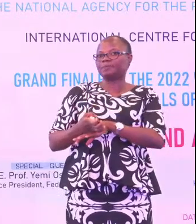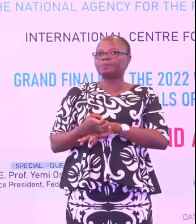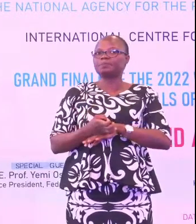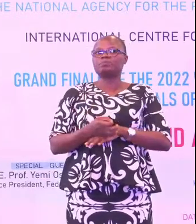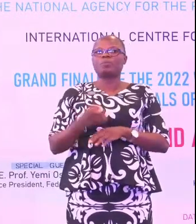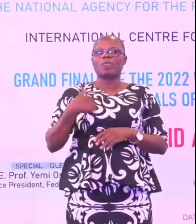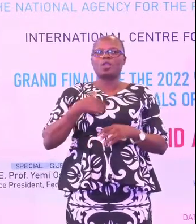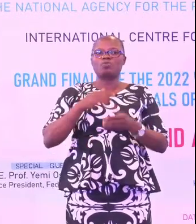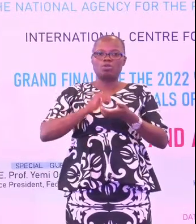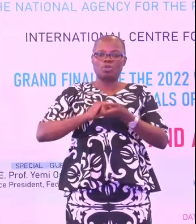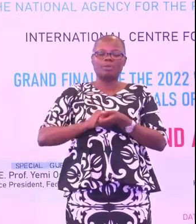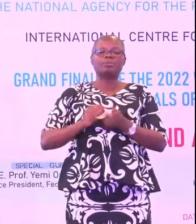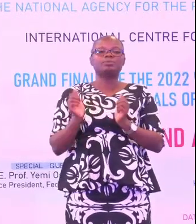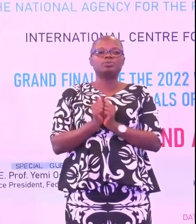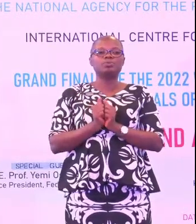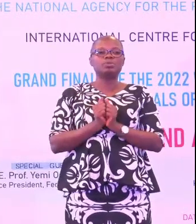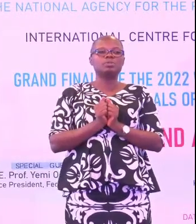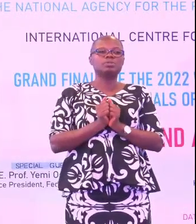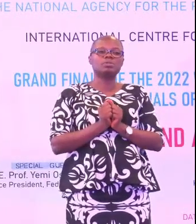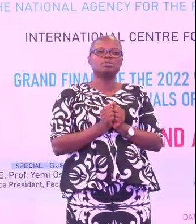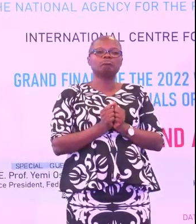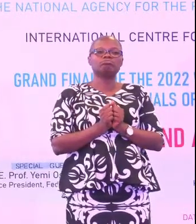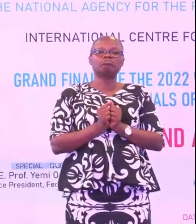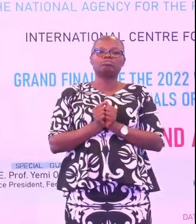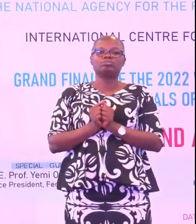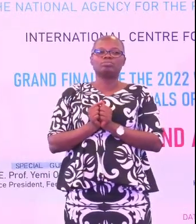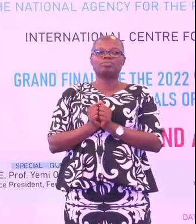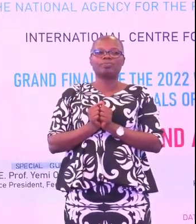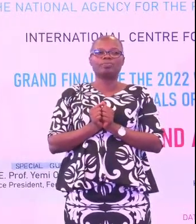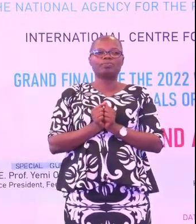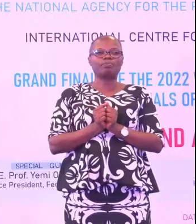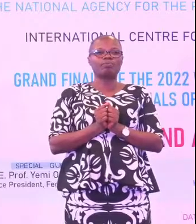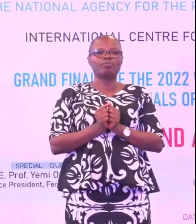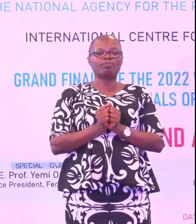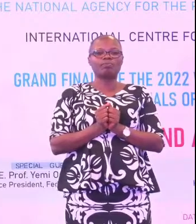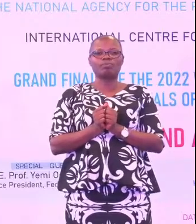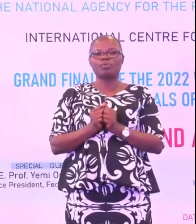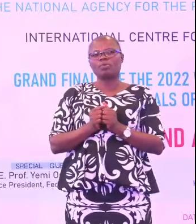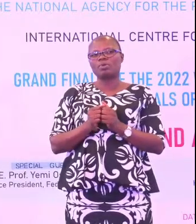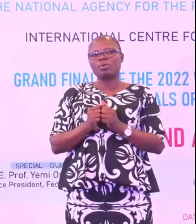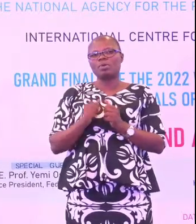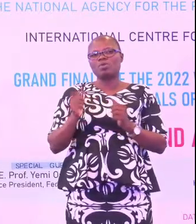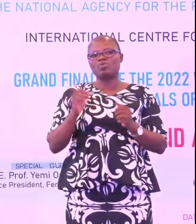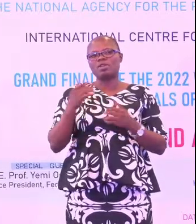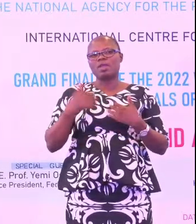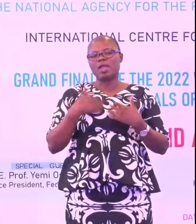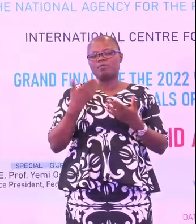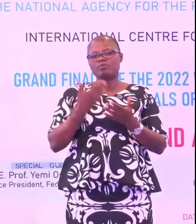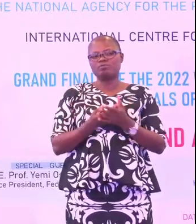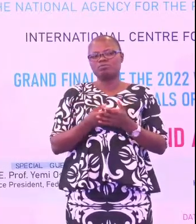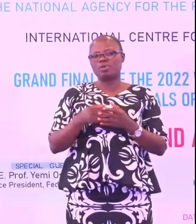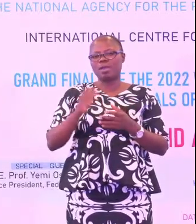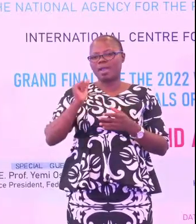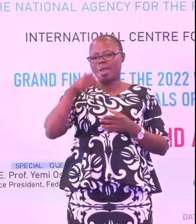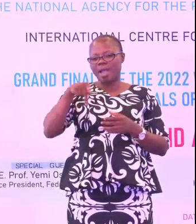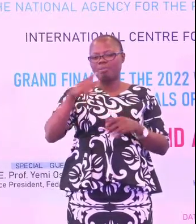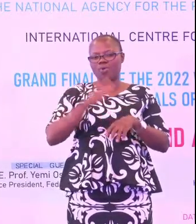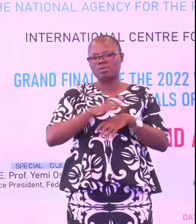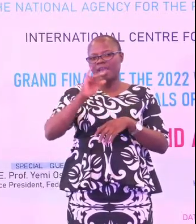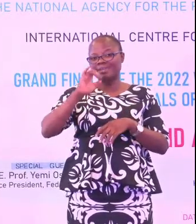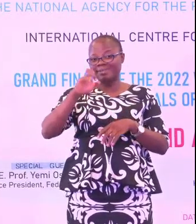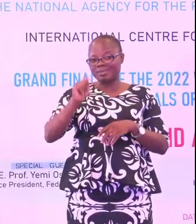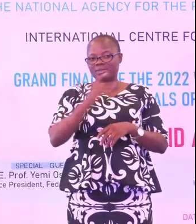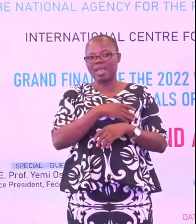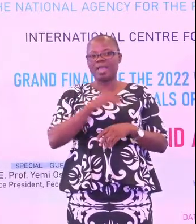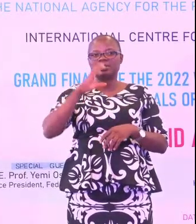We are collaborating with Interpol in Singapore, where they have a very good lab on ICT and cybercrime, to see